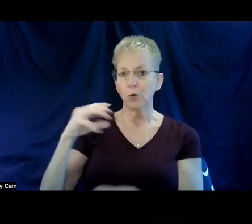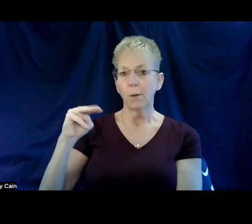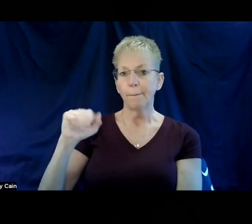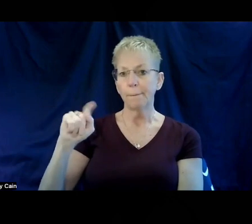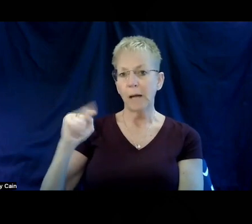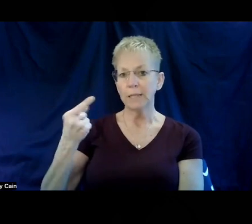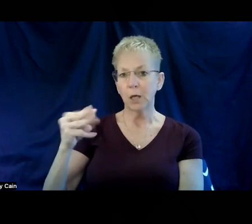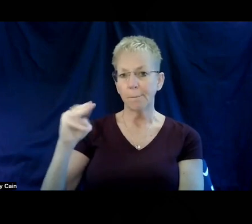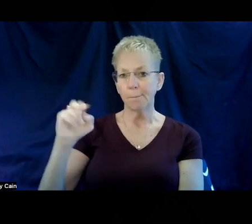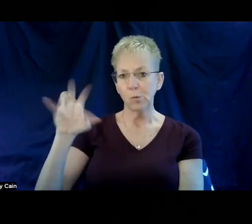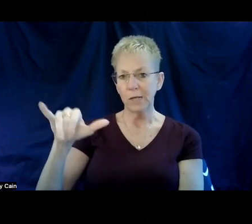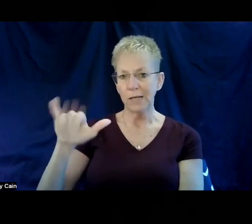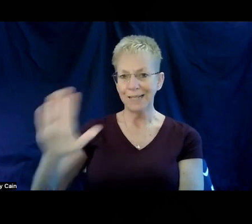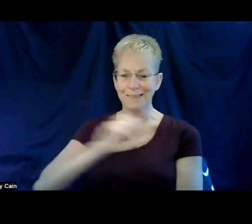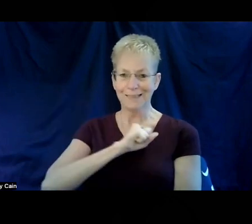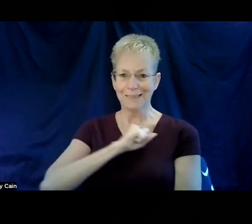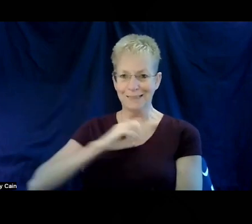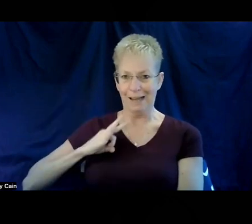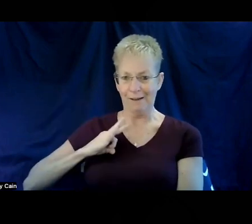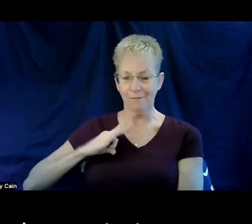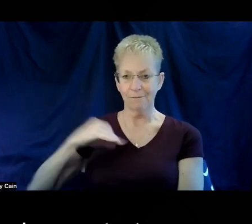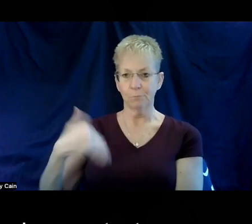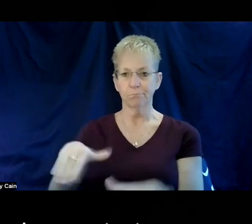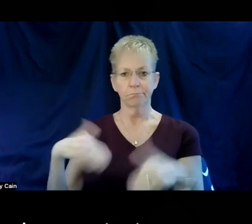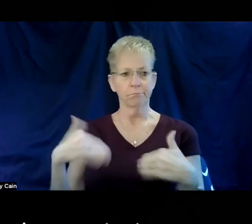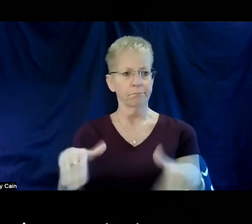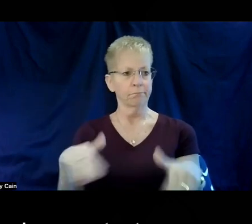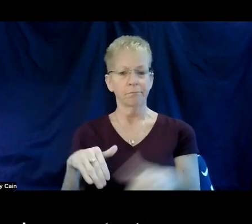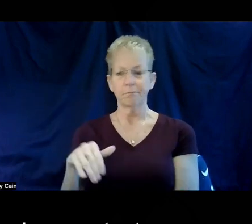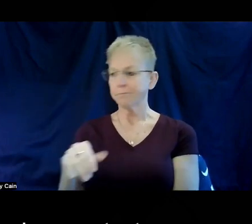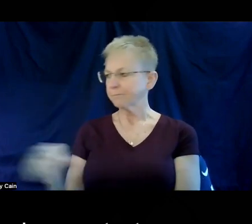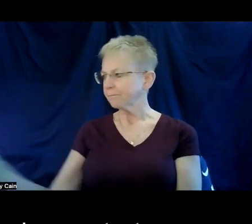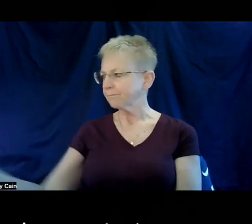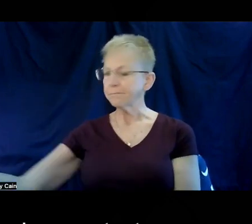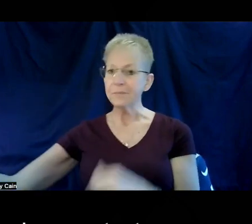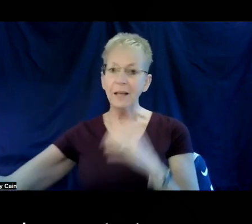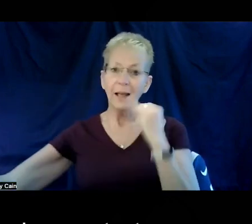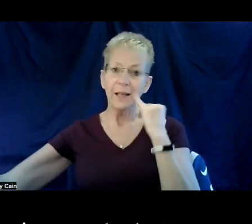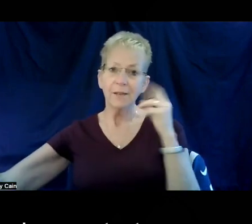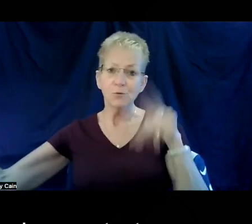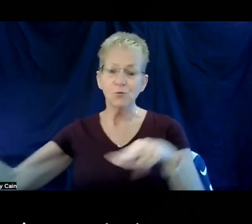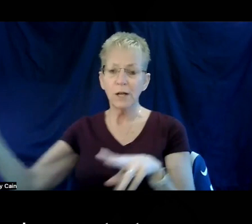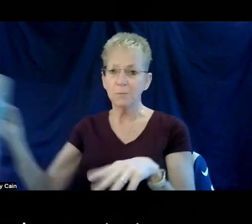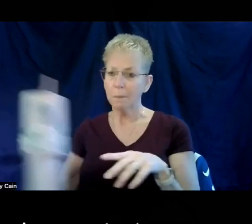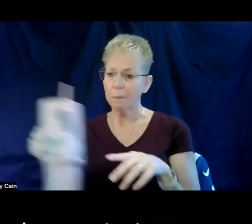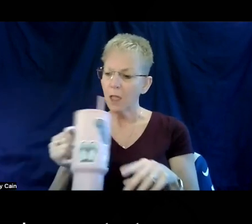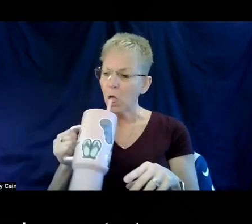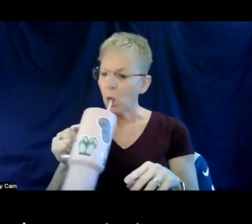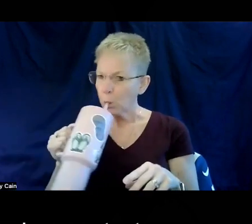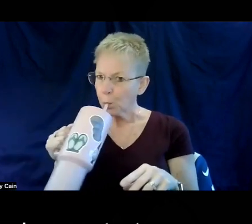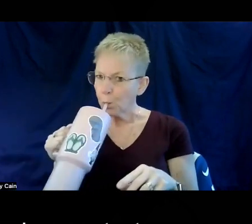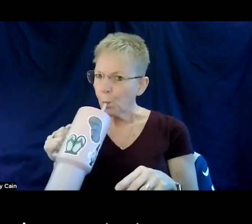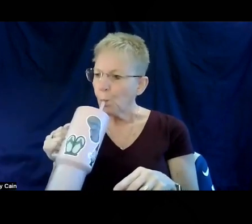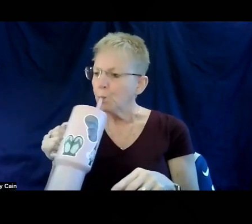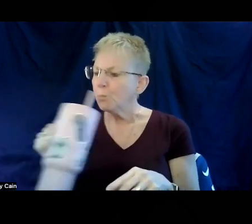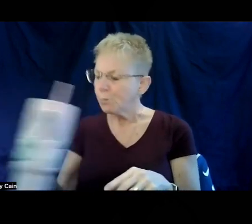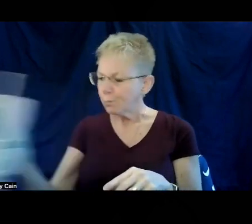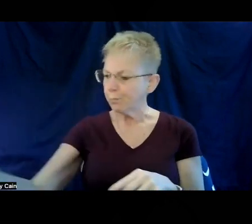And again, if you've ever read any of his, he wrote two autobiographies, The Moon's a